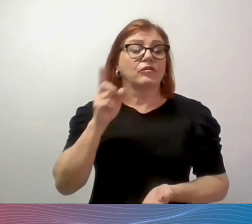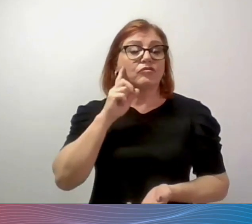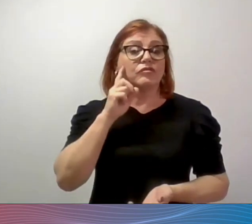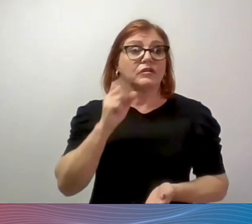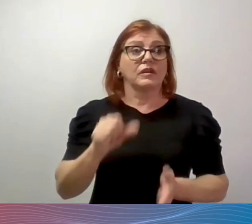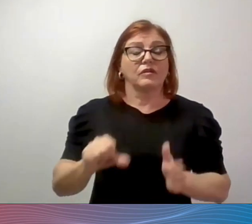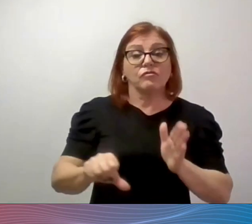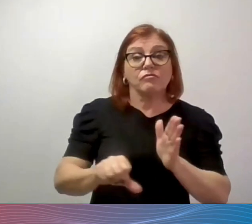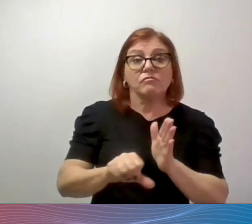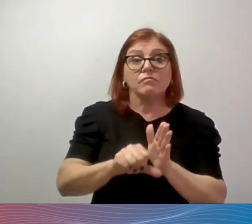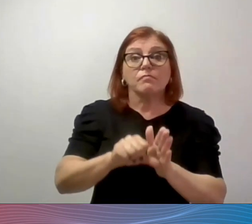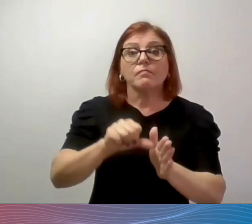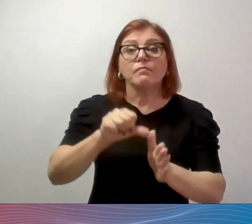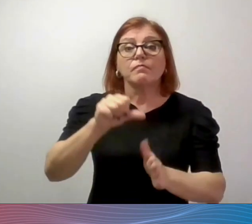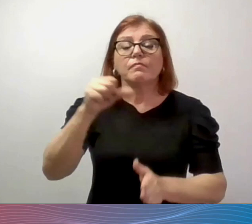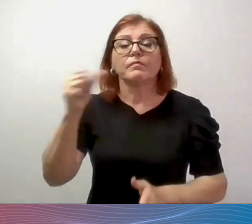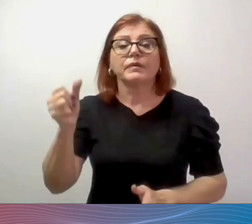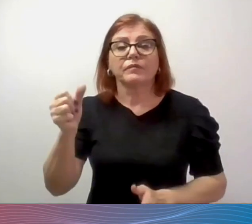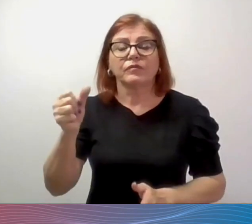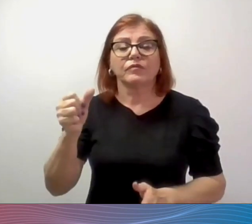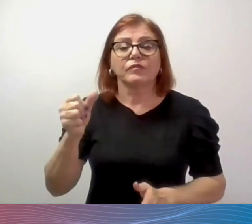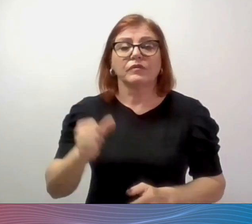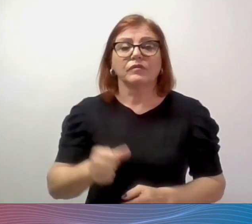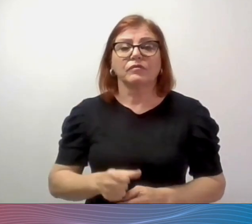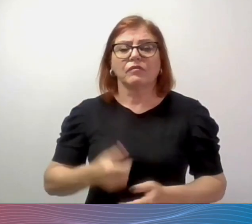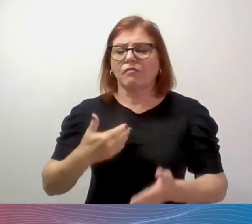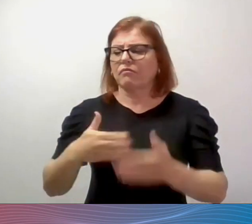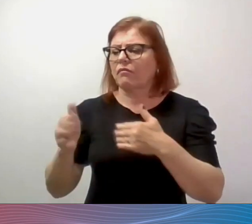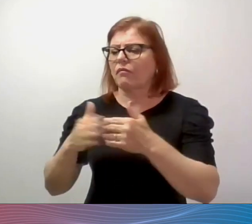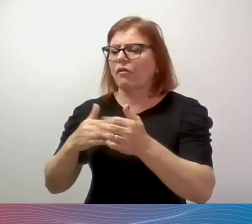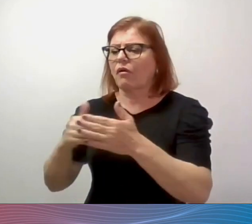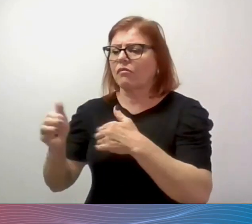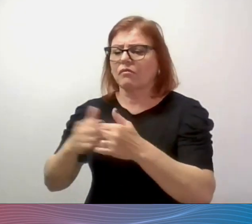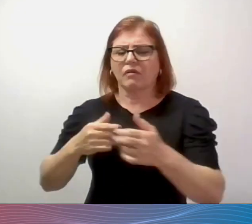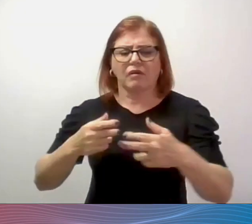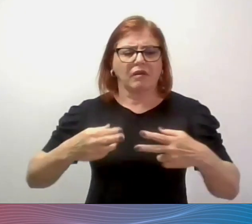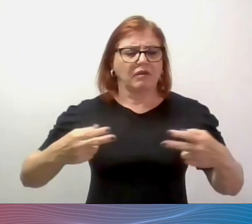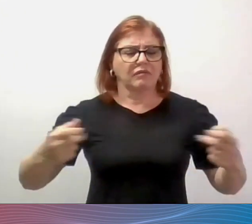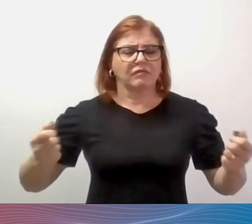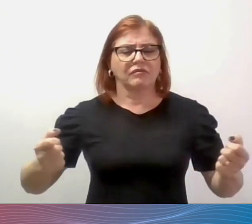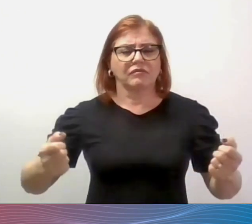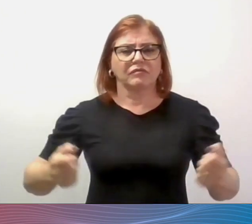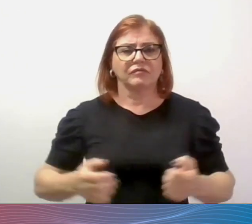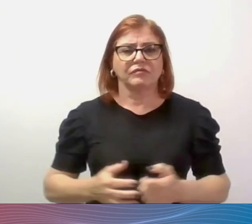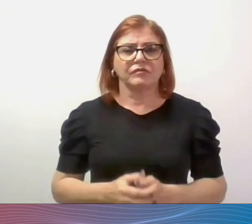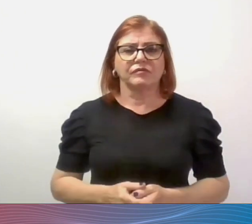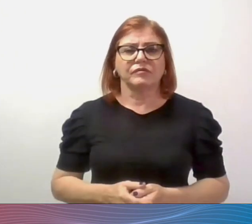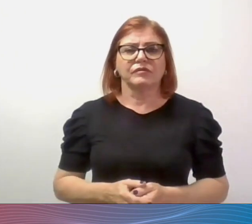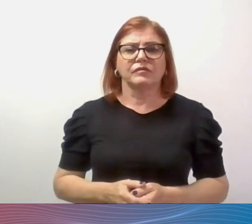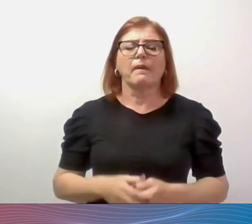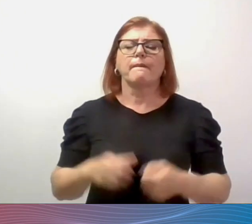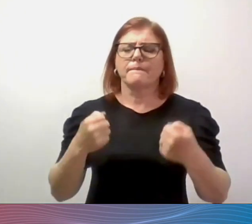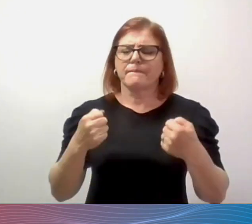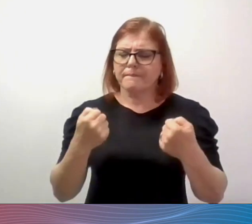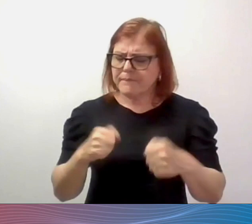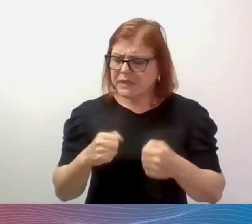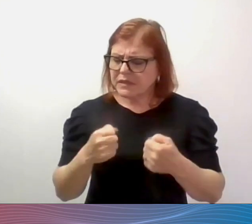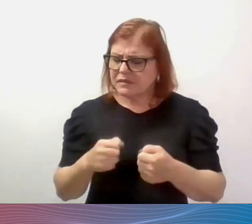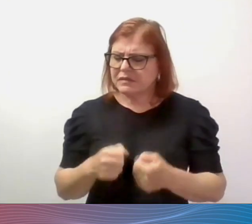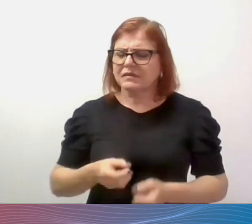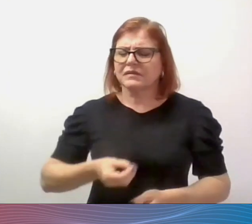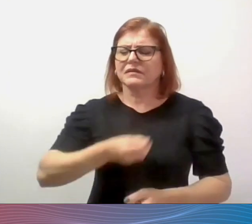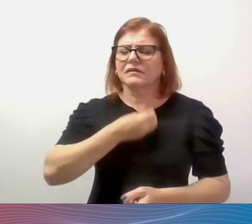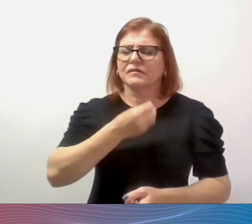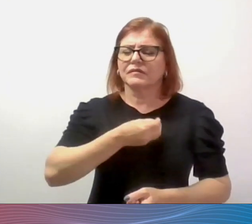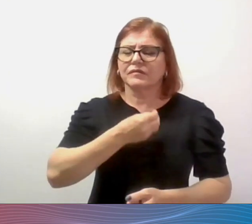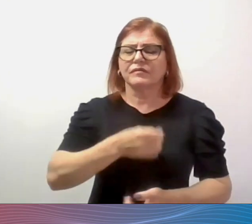for a lentil dish. Hoje na igreja devemos viver a realidade do reino dos céus. Today in the church we need to live